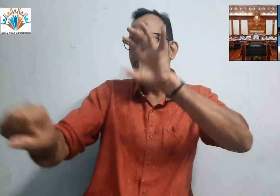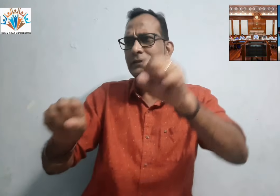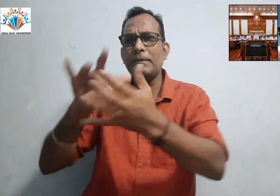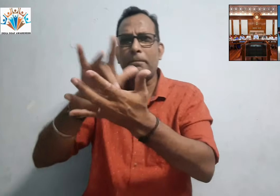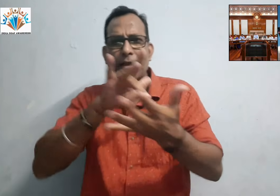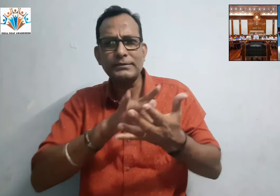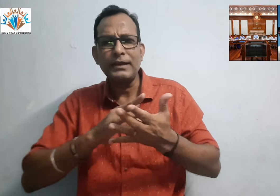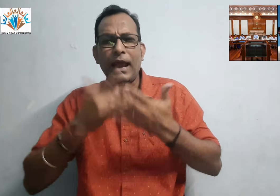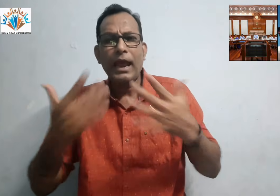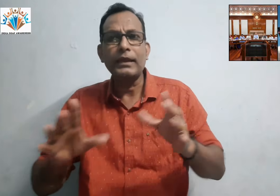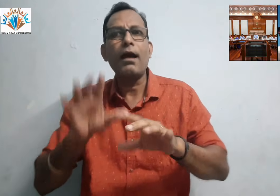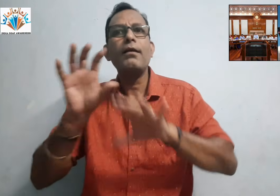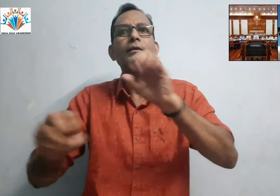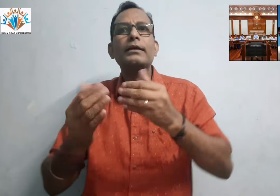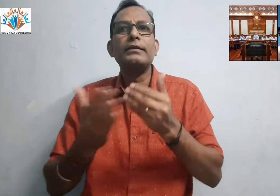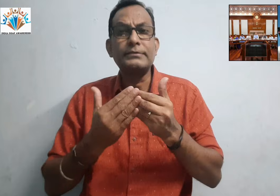agency page any it's